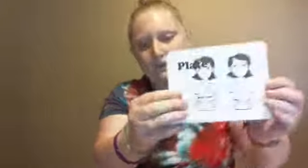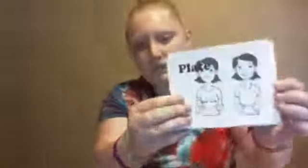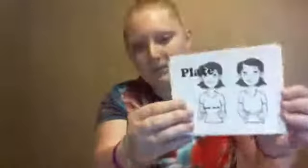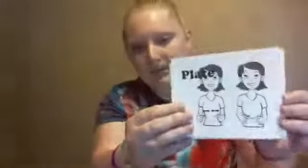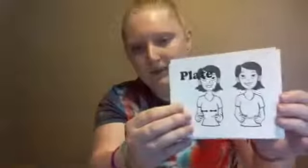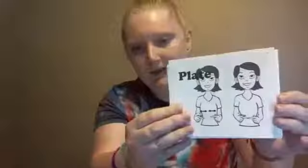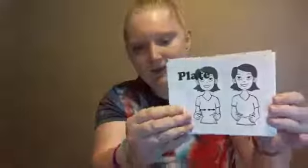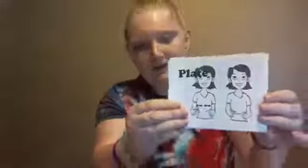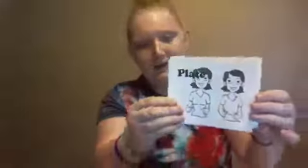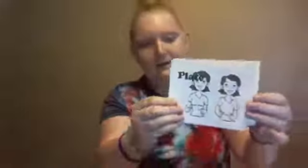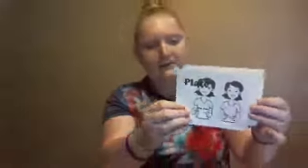So plate.